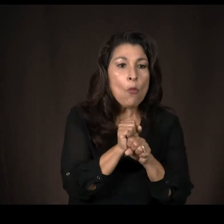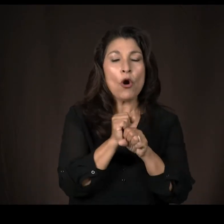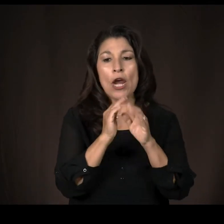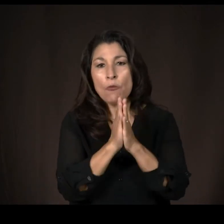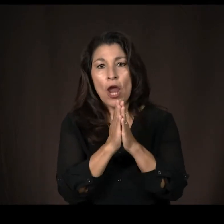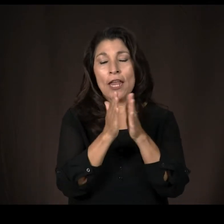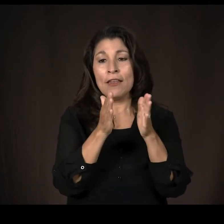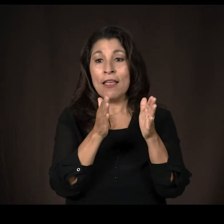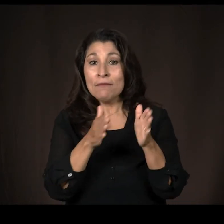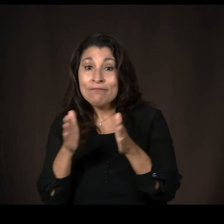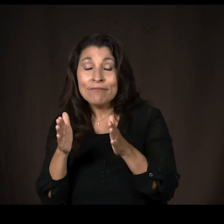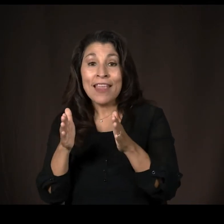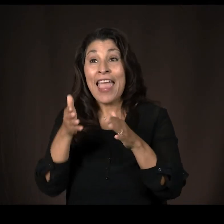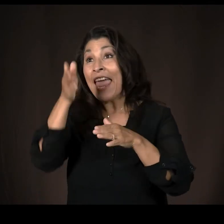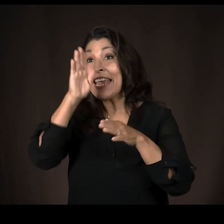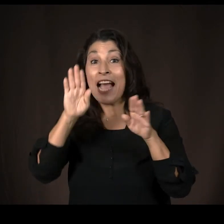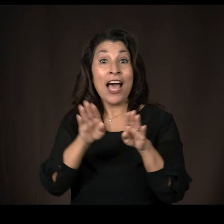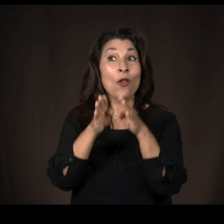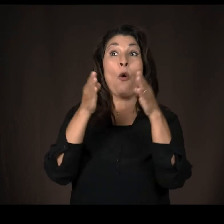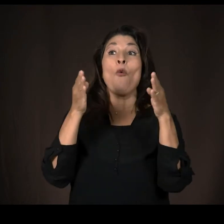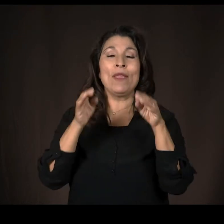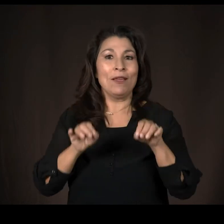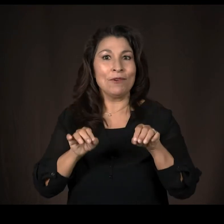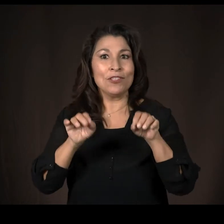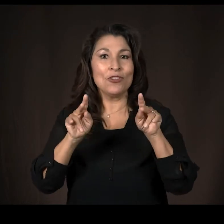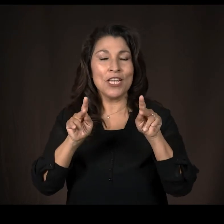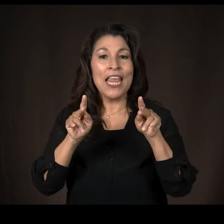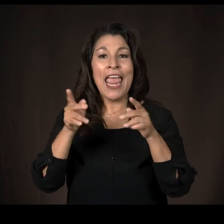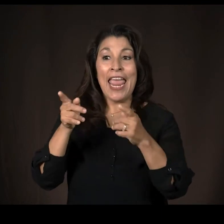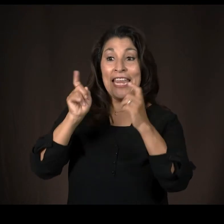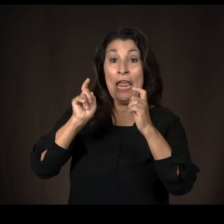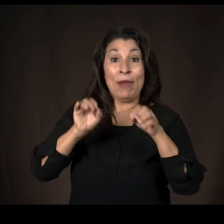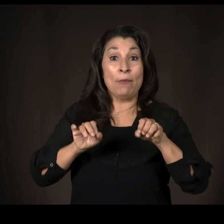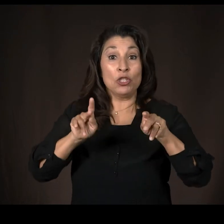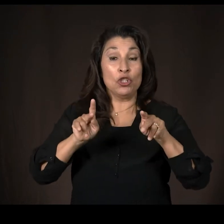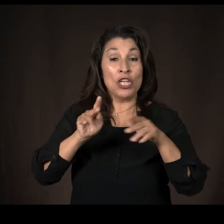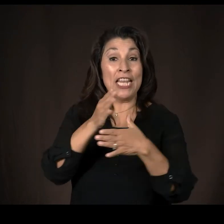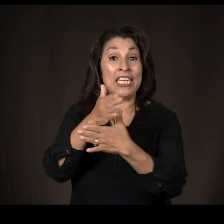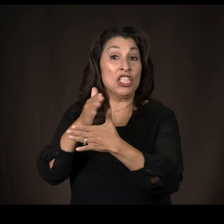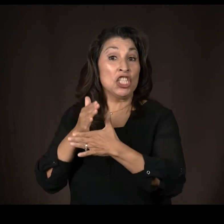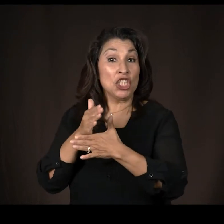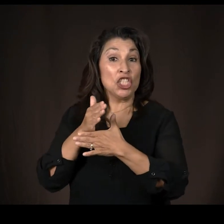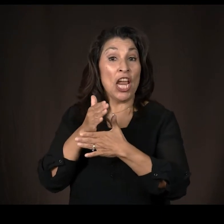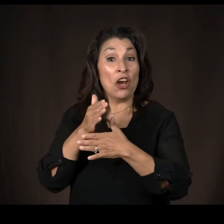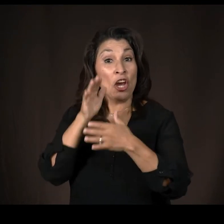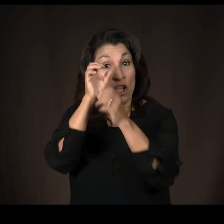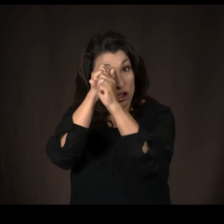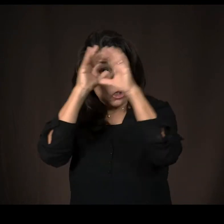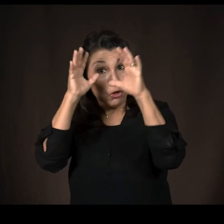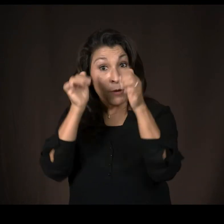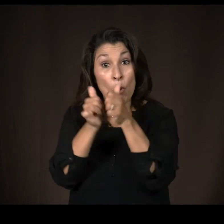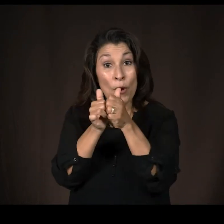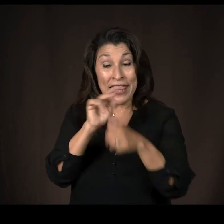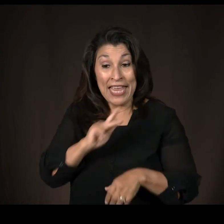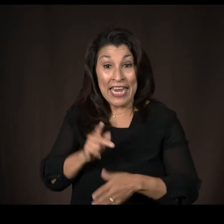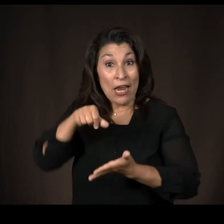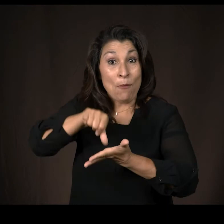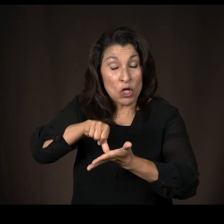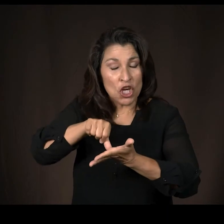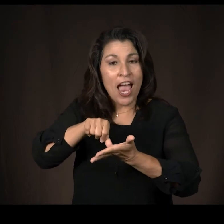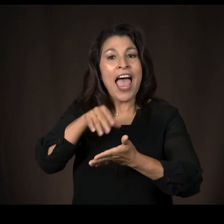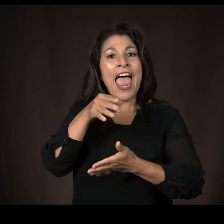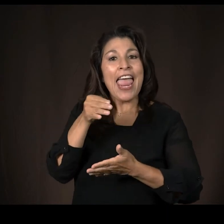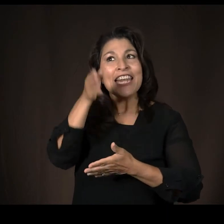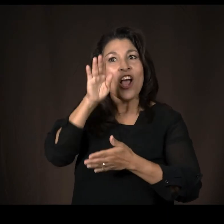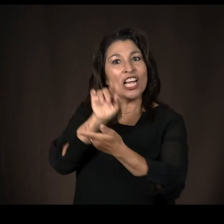prepared. And God opened the door and gave me the opportunity to share my dream with the king of Persia. And you know what? God changed